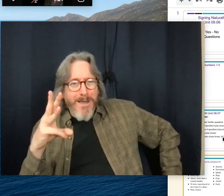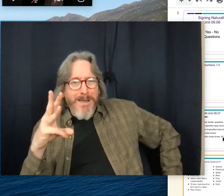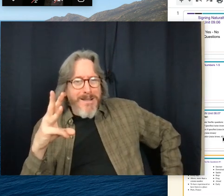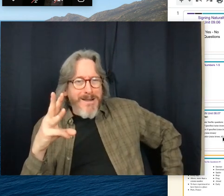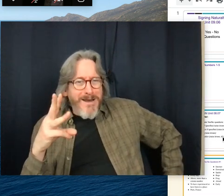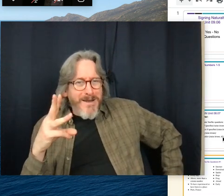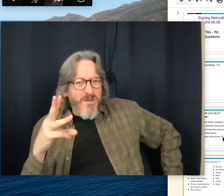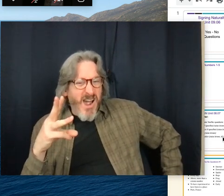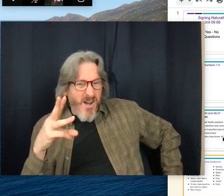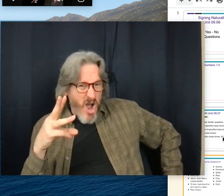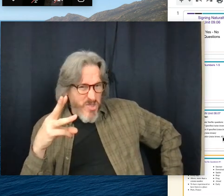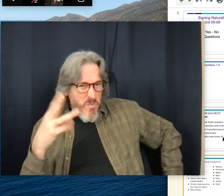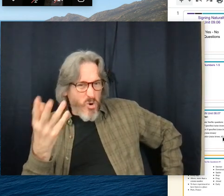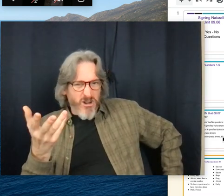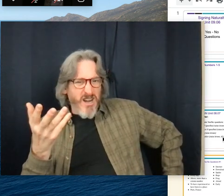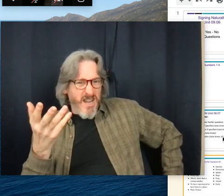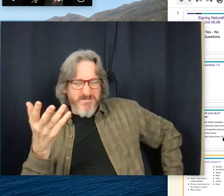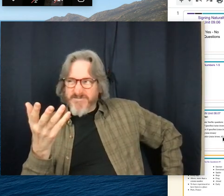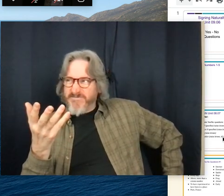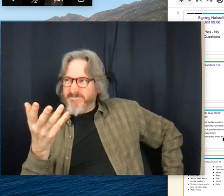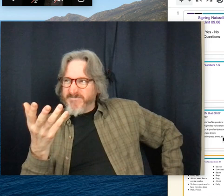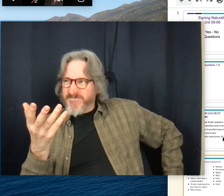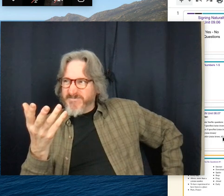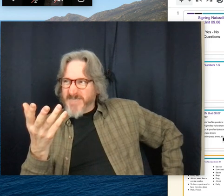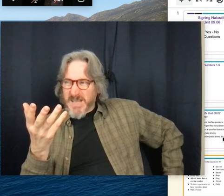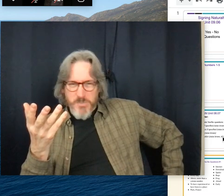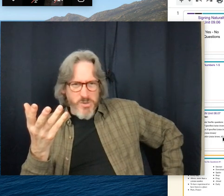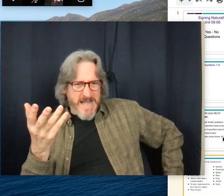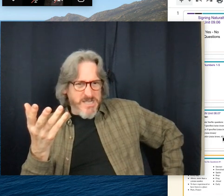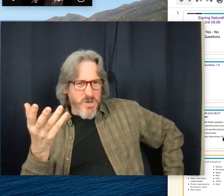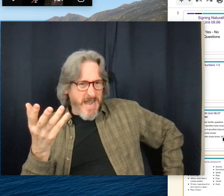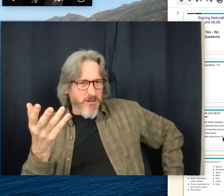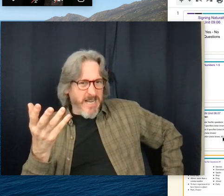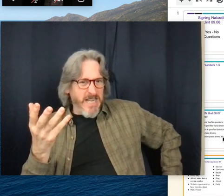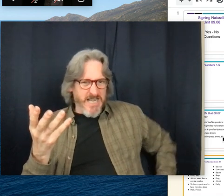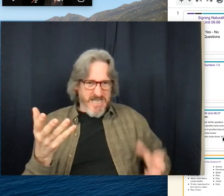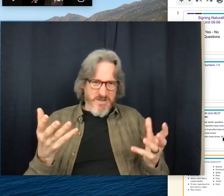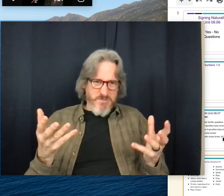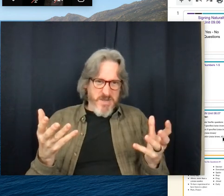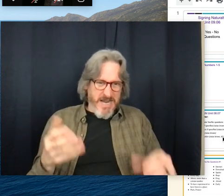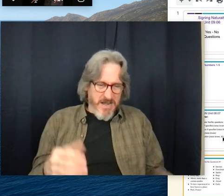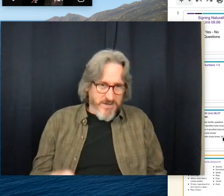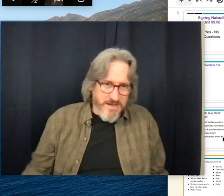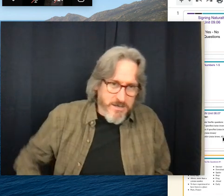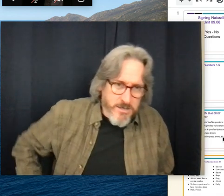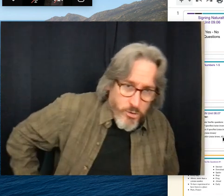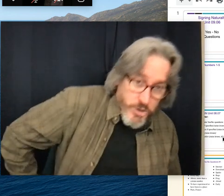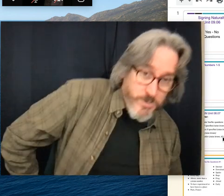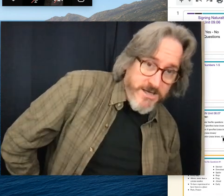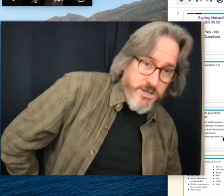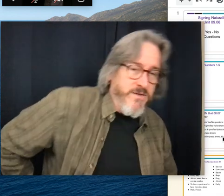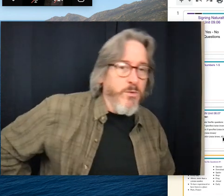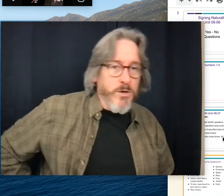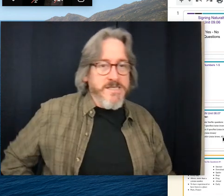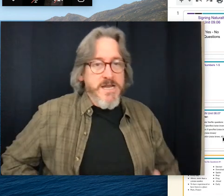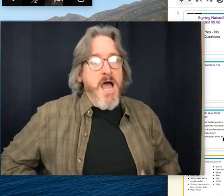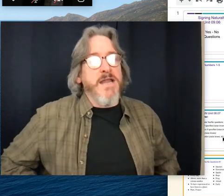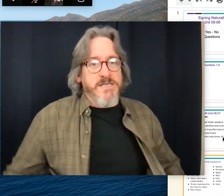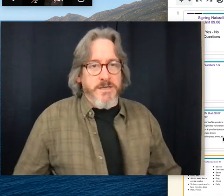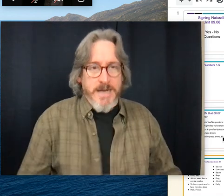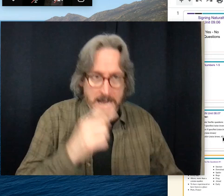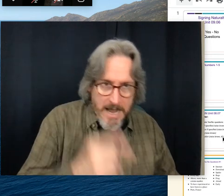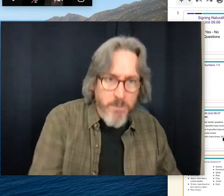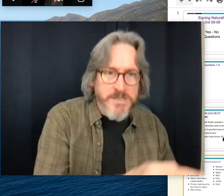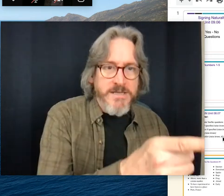how. The more, I suppose, esoteric meaning of it or usage of it, where it's